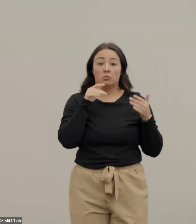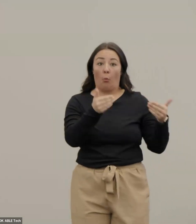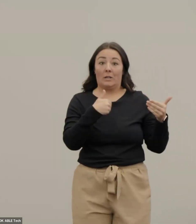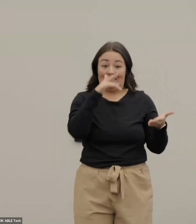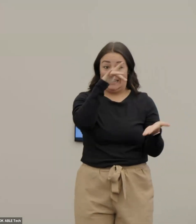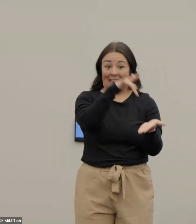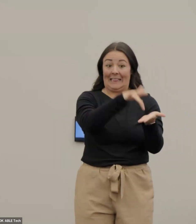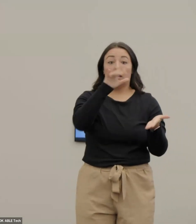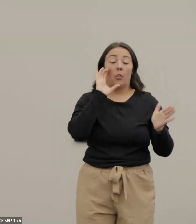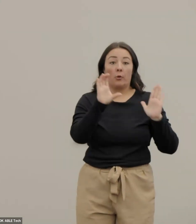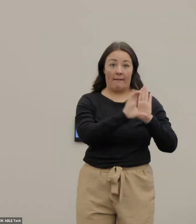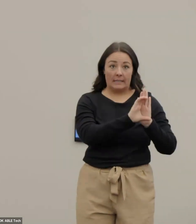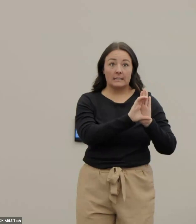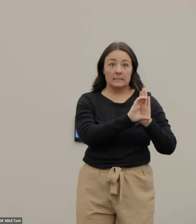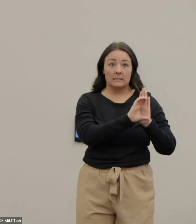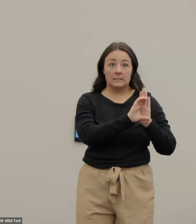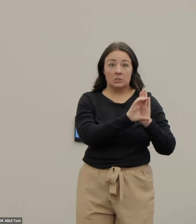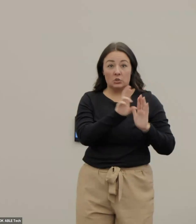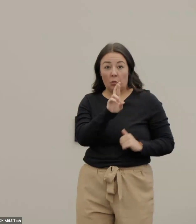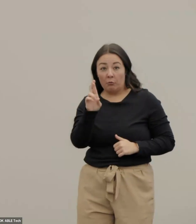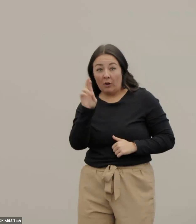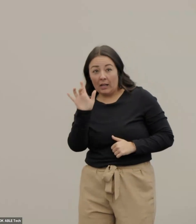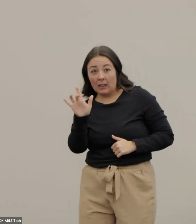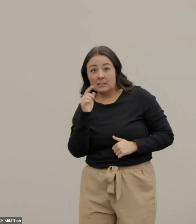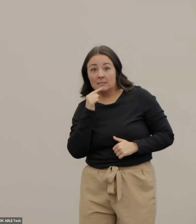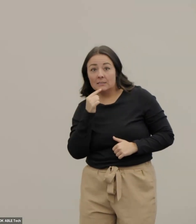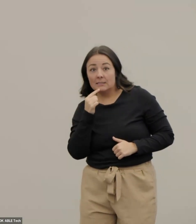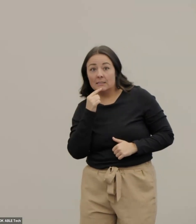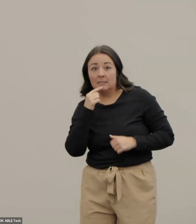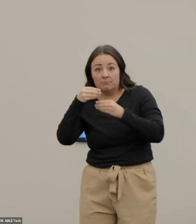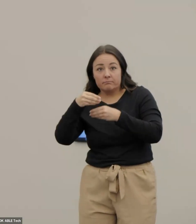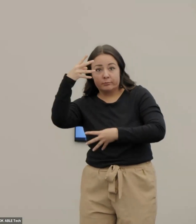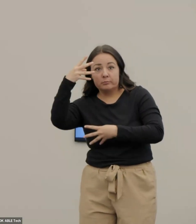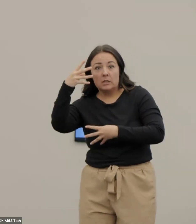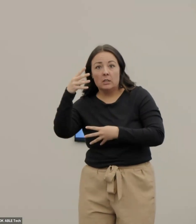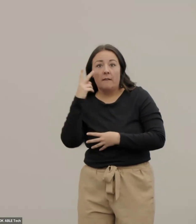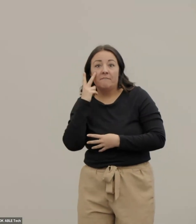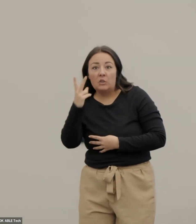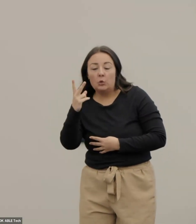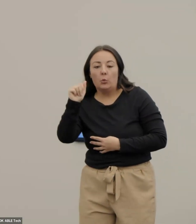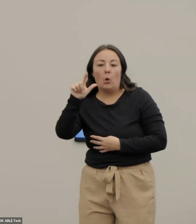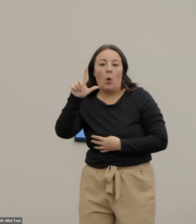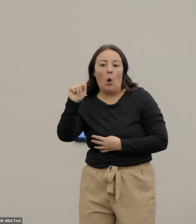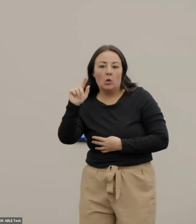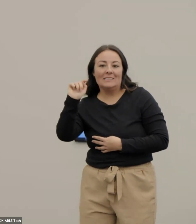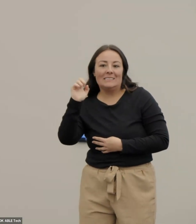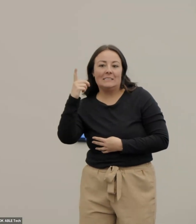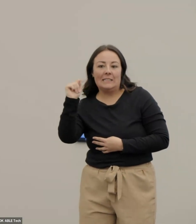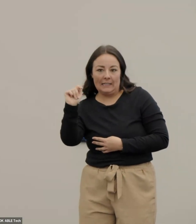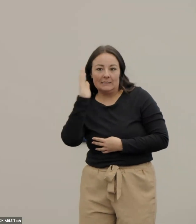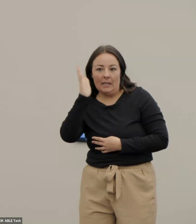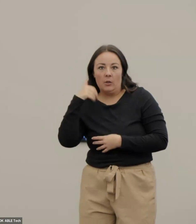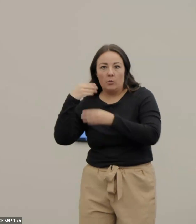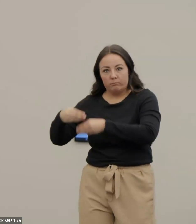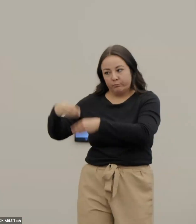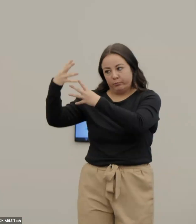graphic and then you right click and say View Alt Text, that's going to bring up your alt